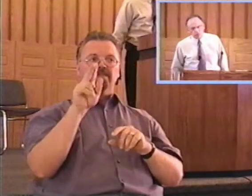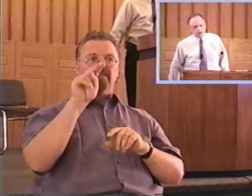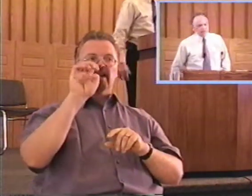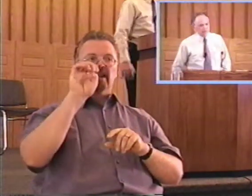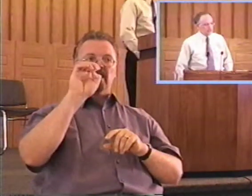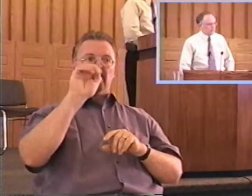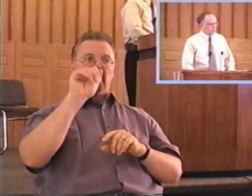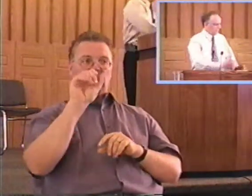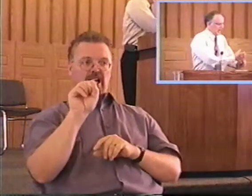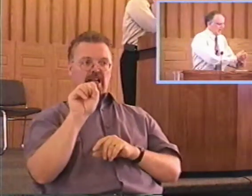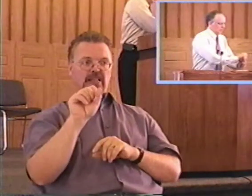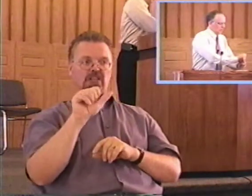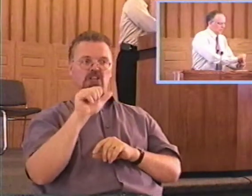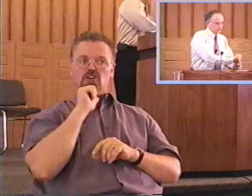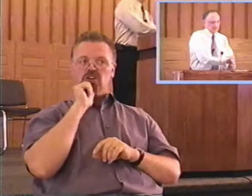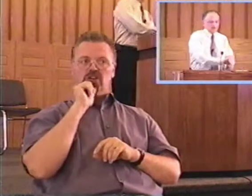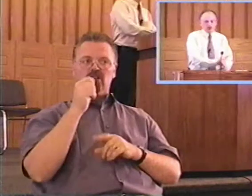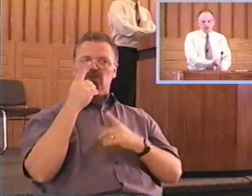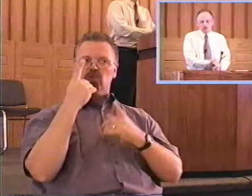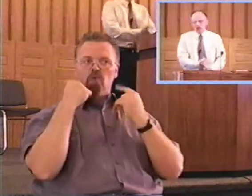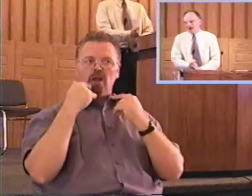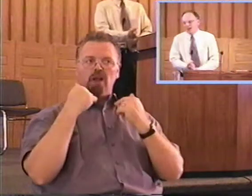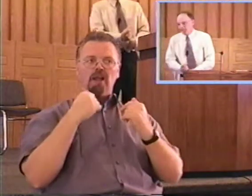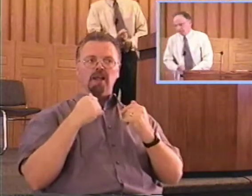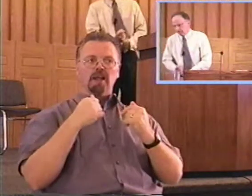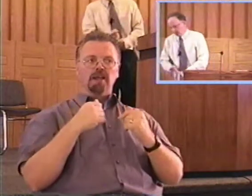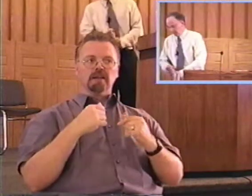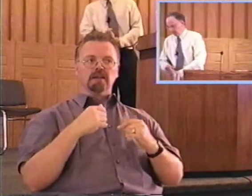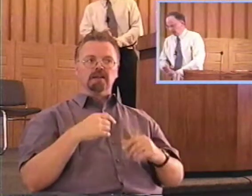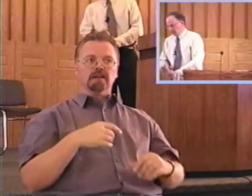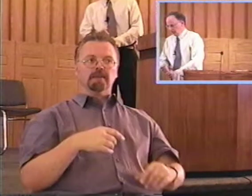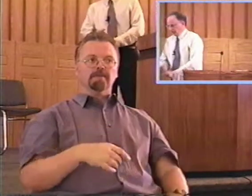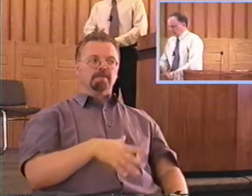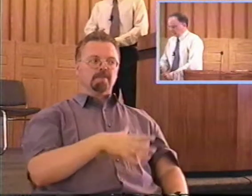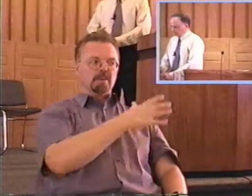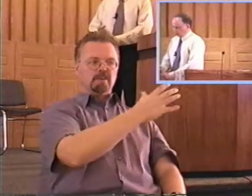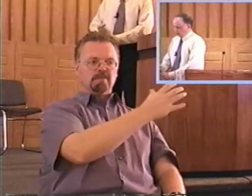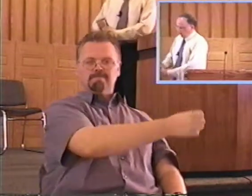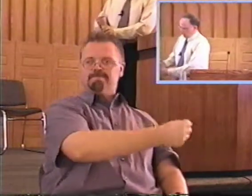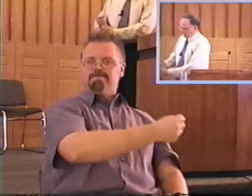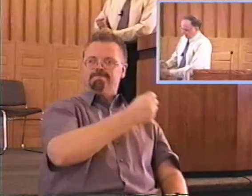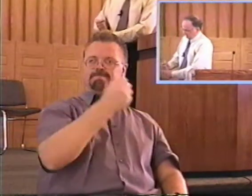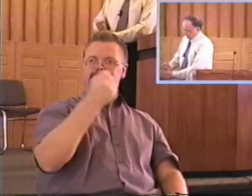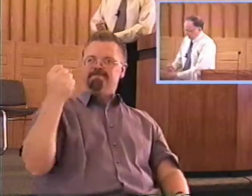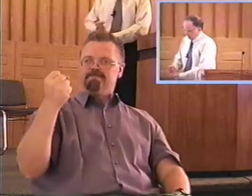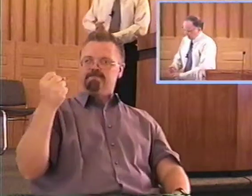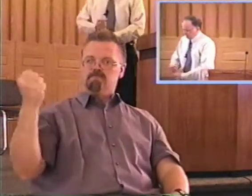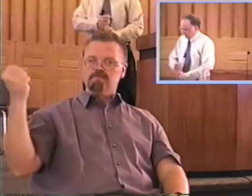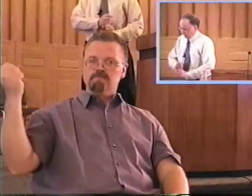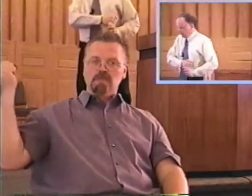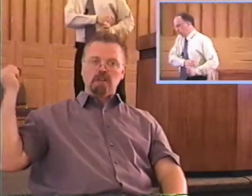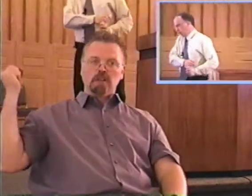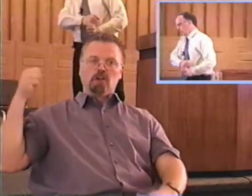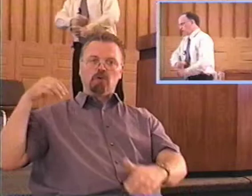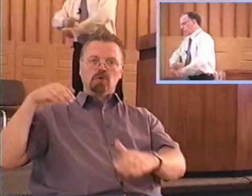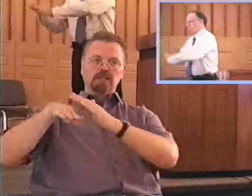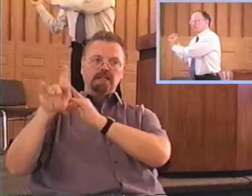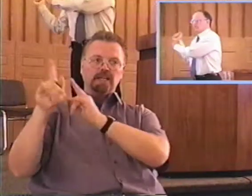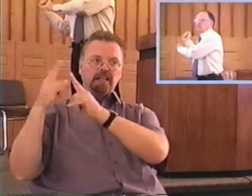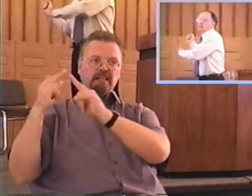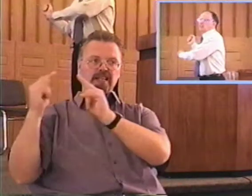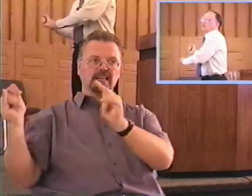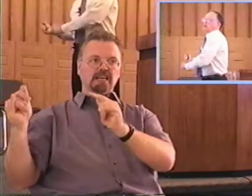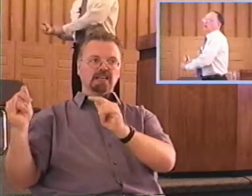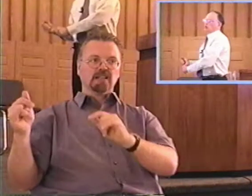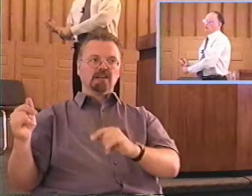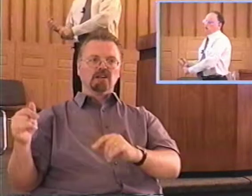Phinehas looks around, and he grabs himself a javelin. And he goes walking into that tent,